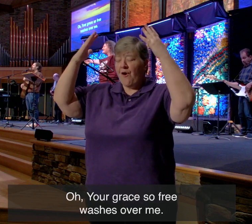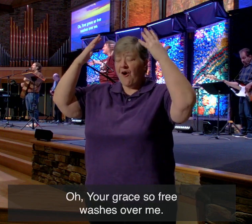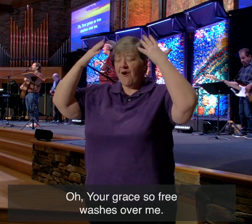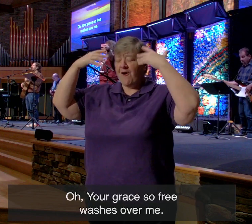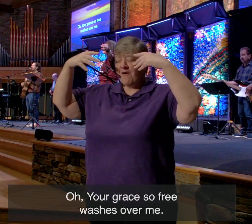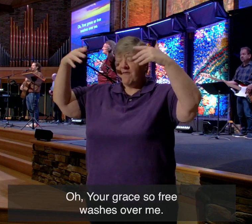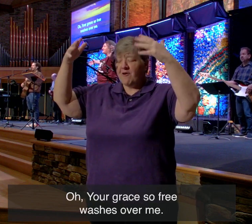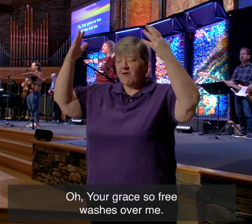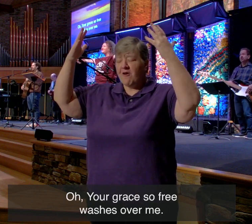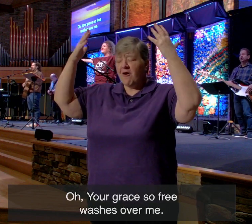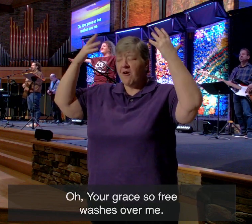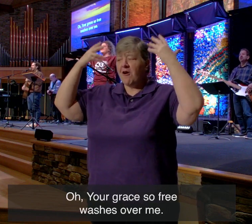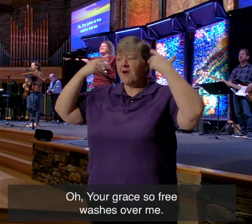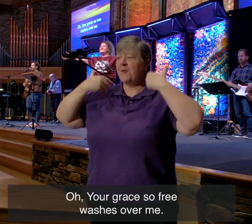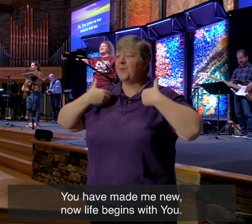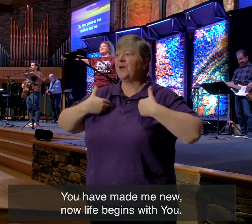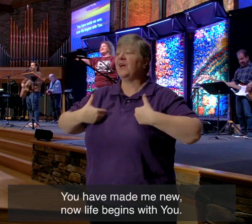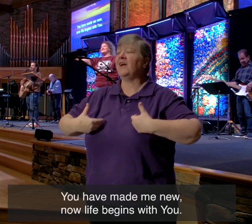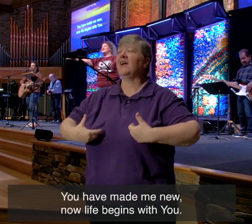washes